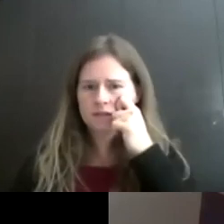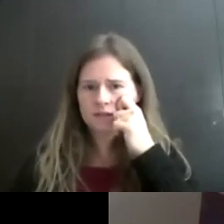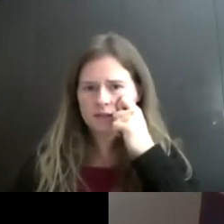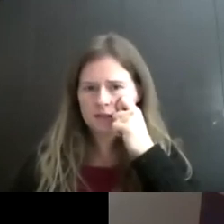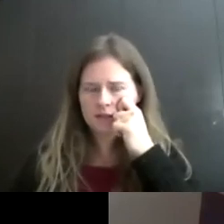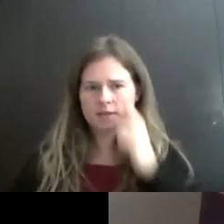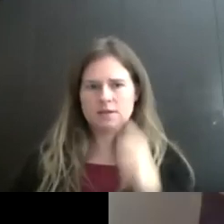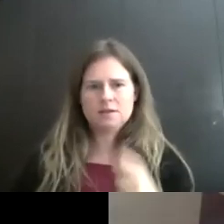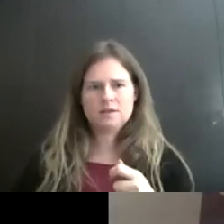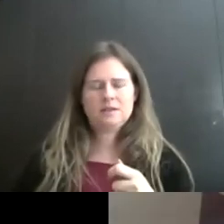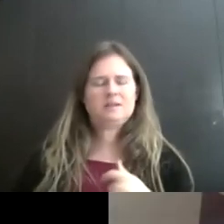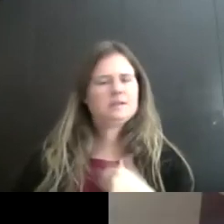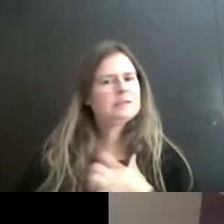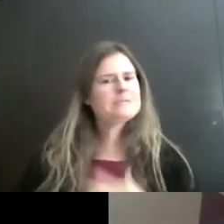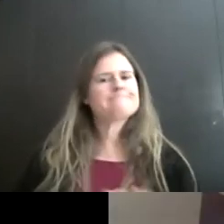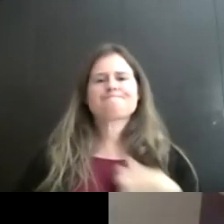It does irritate me.